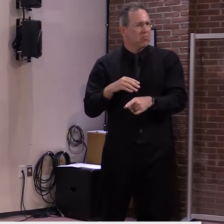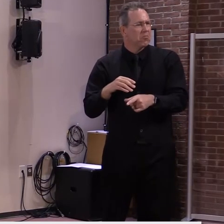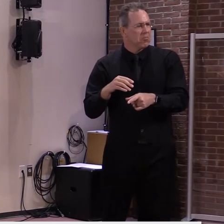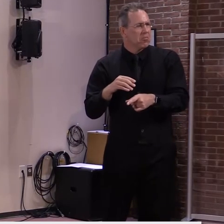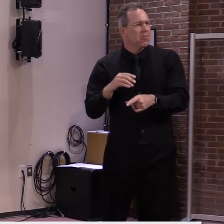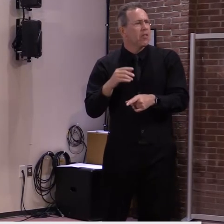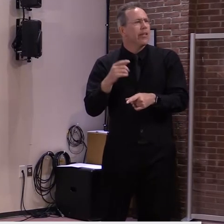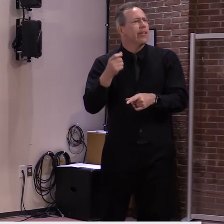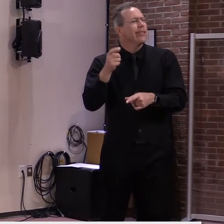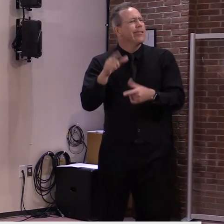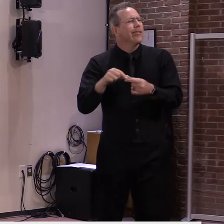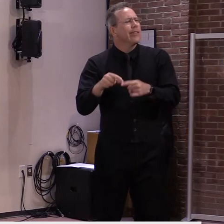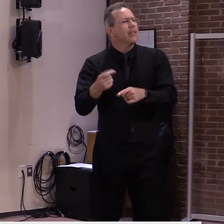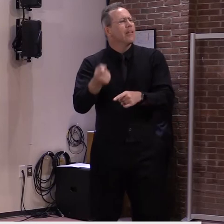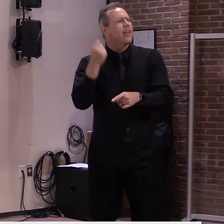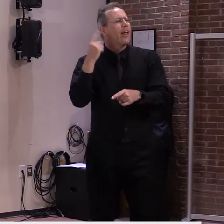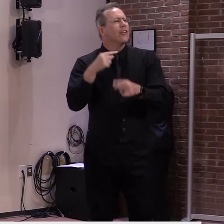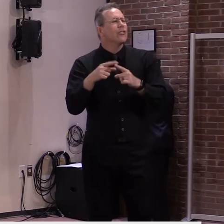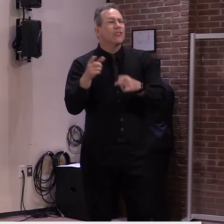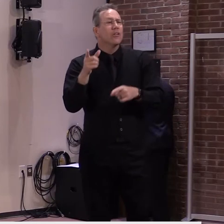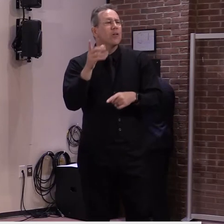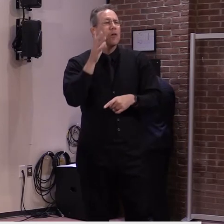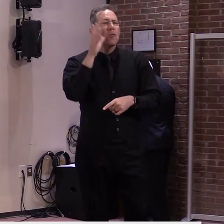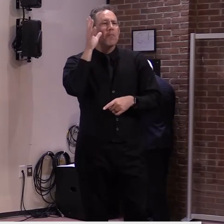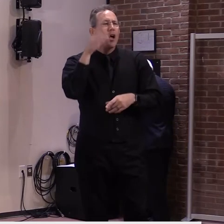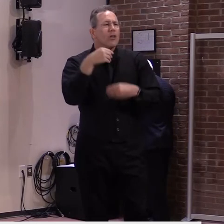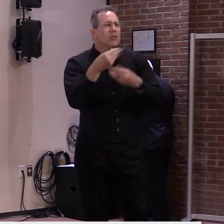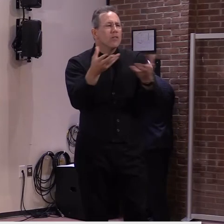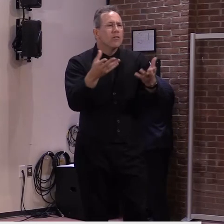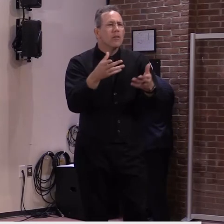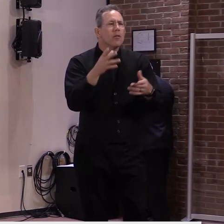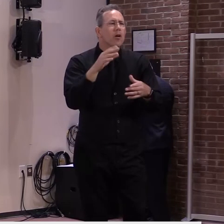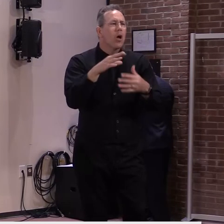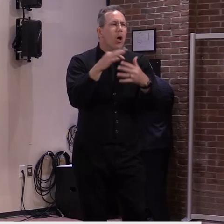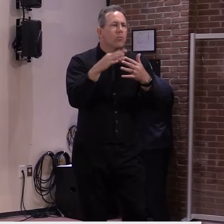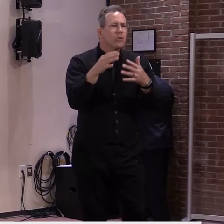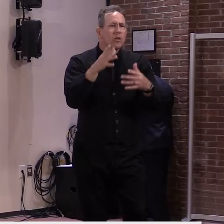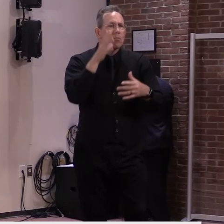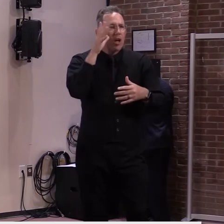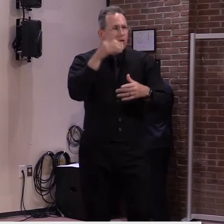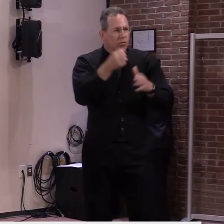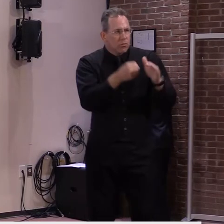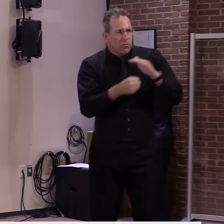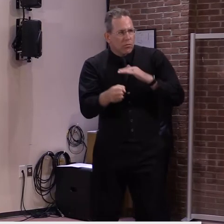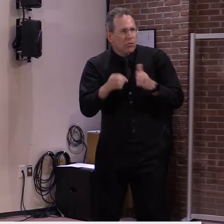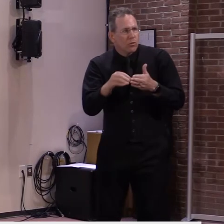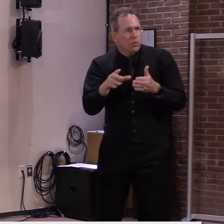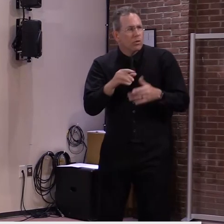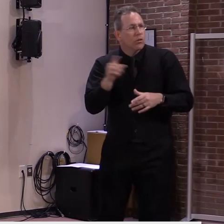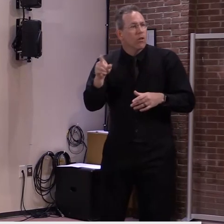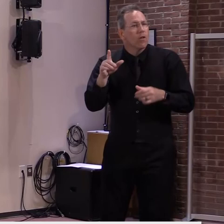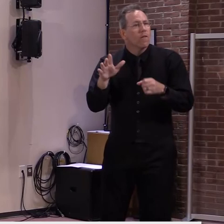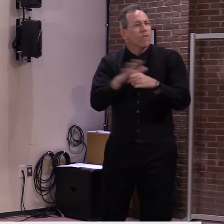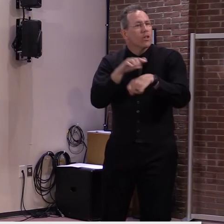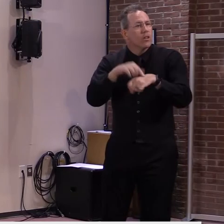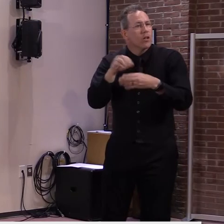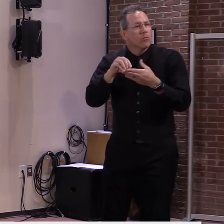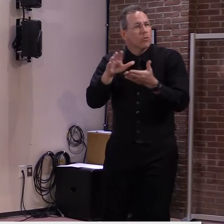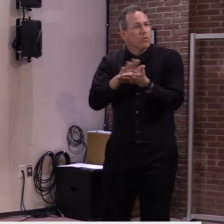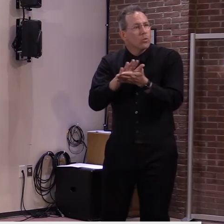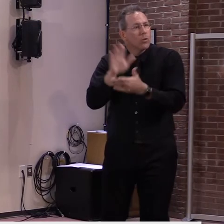option of enrolling their students to full in-person learning or hybrid system or remote